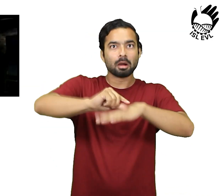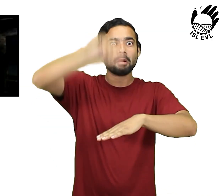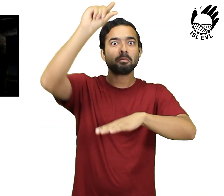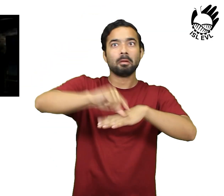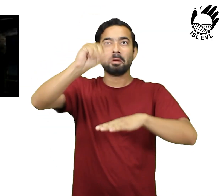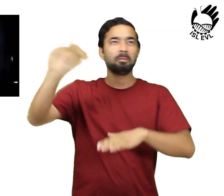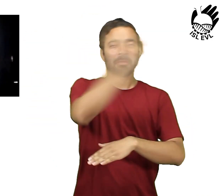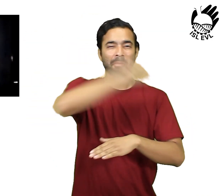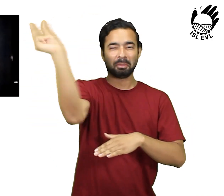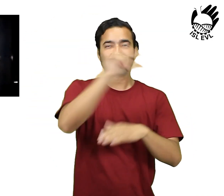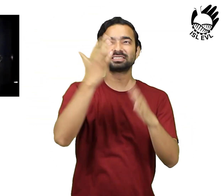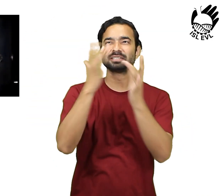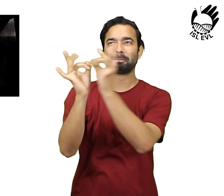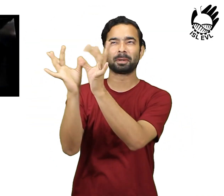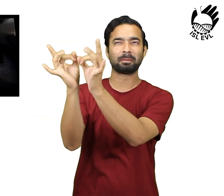was equally interesting.